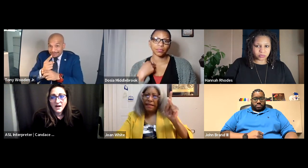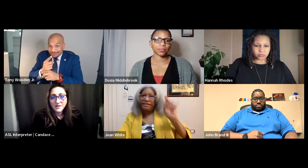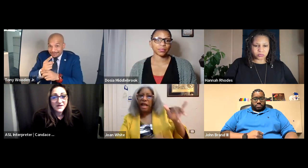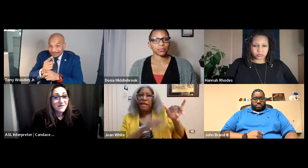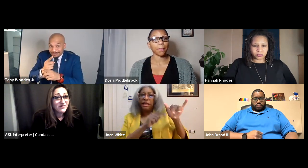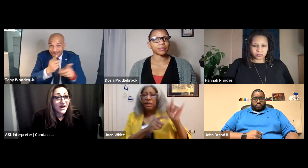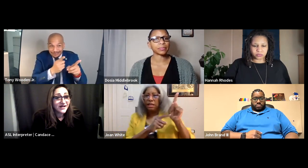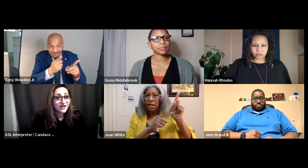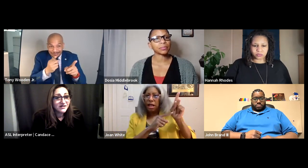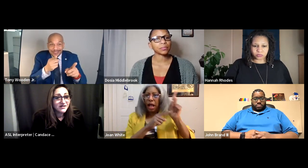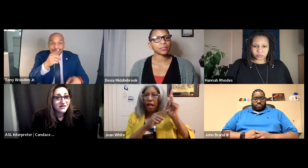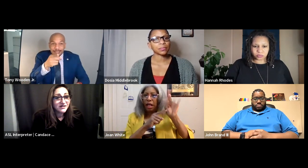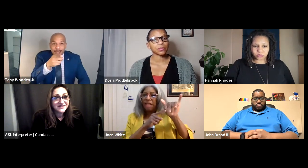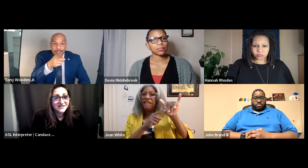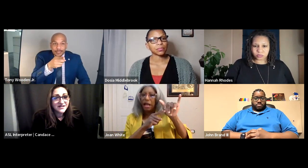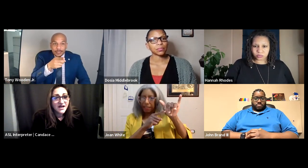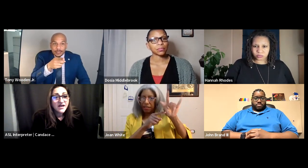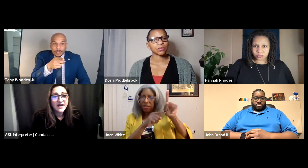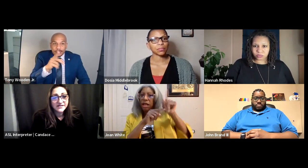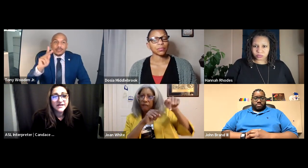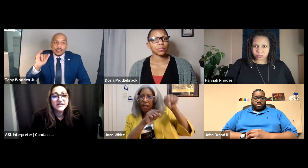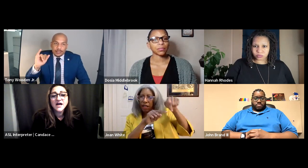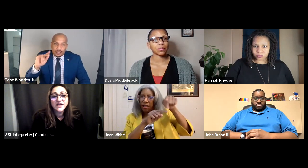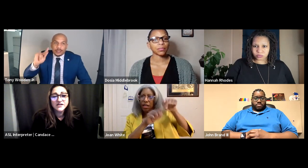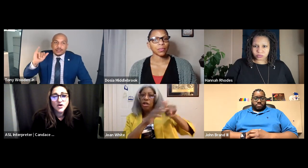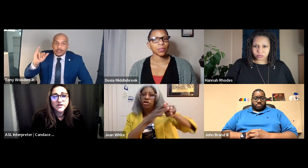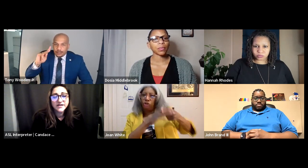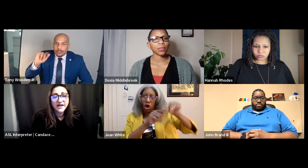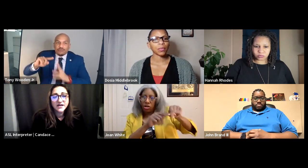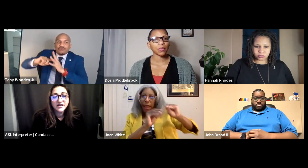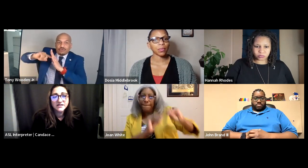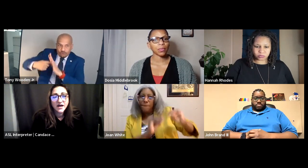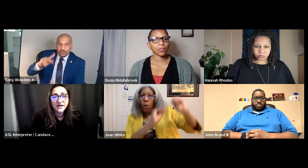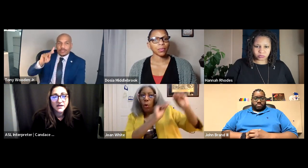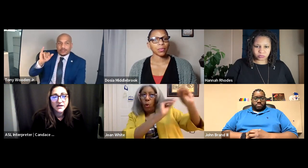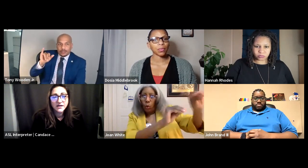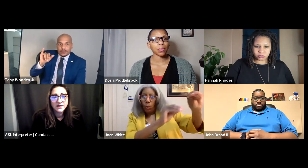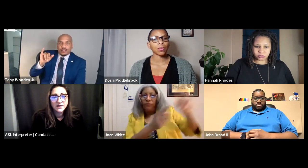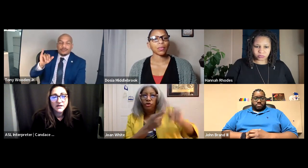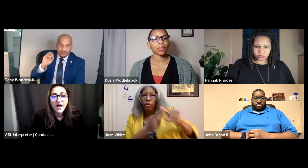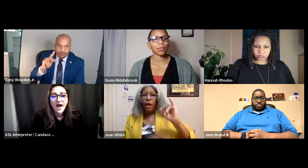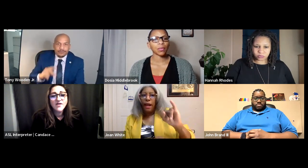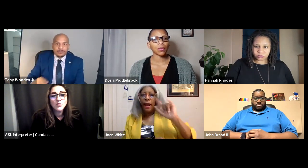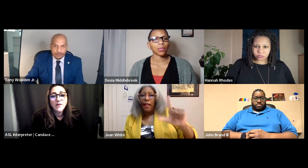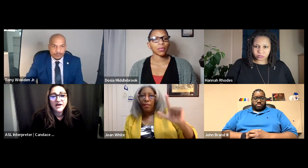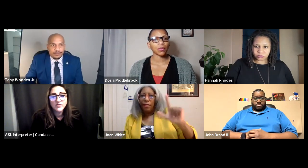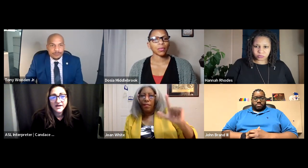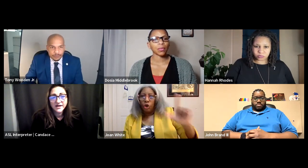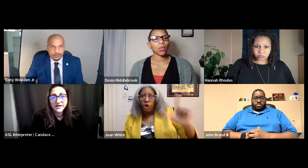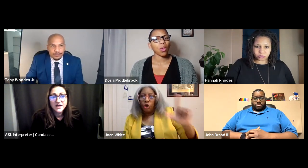I mean, am I right here? Yes. Yes, in Kentucky, Joan is saying in Kentucky. And then we migrated